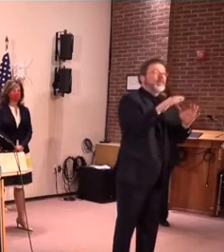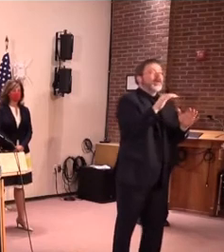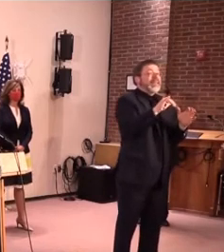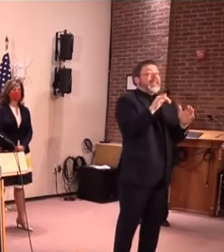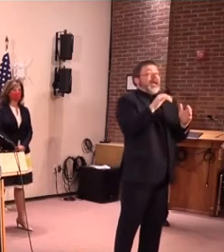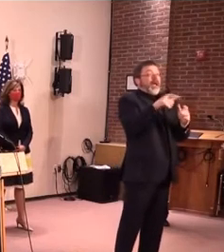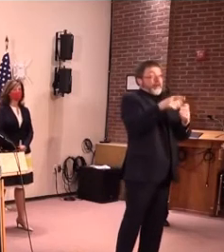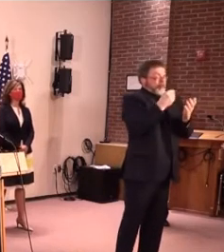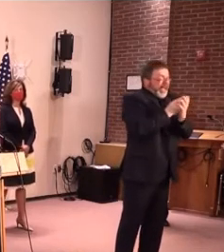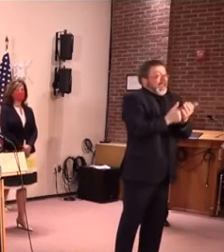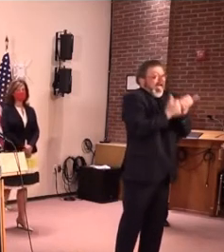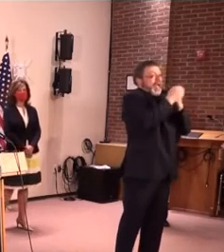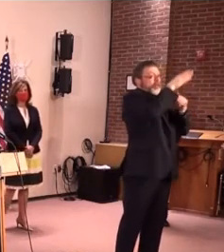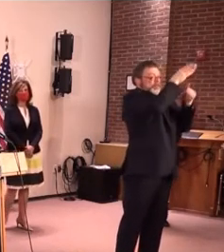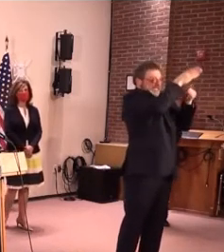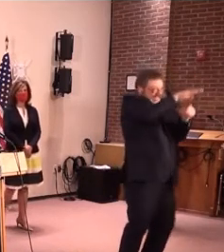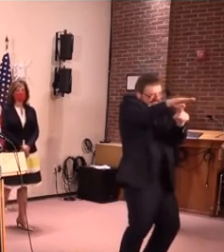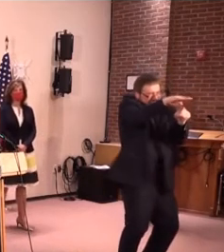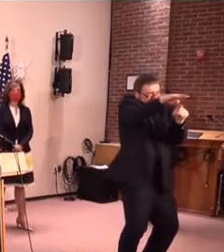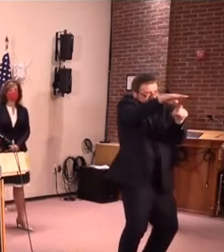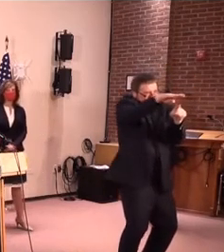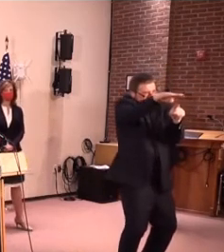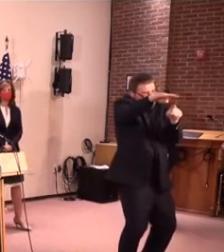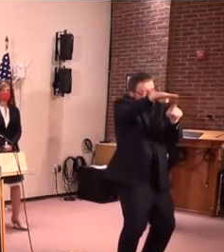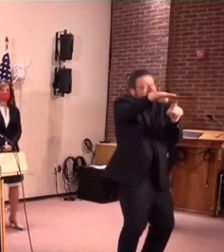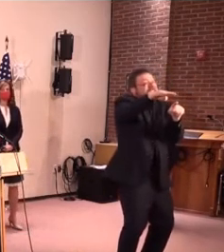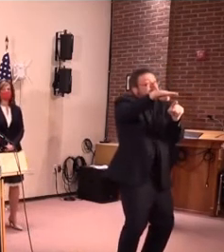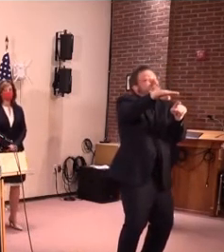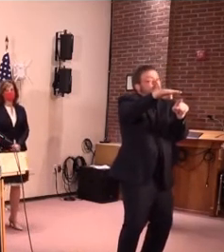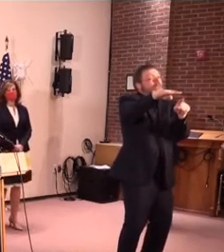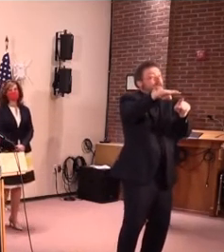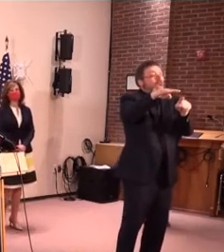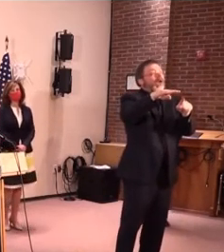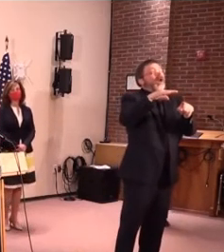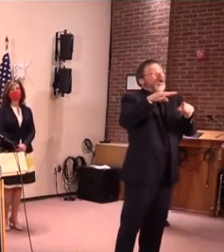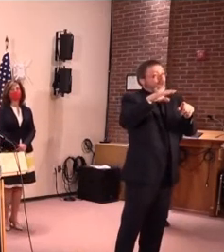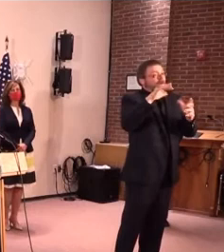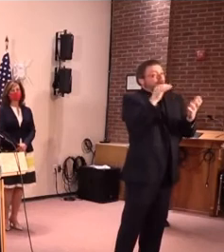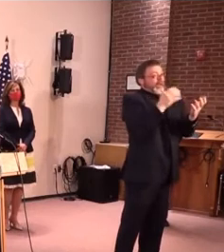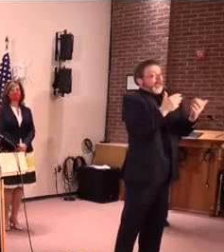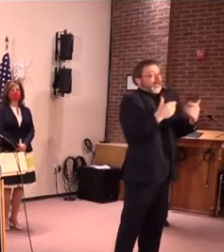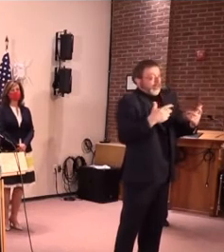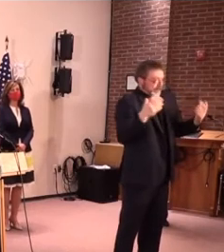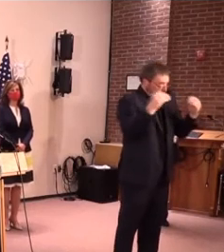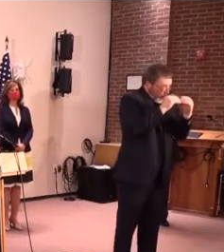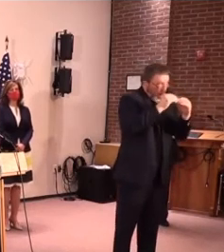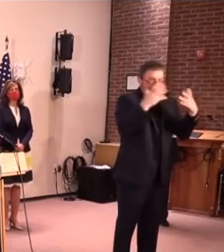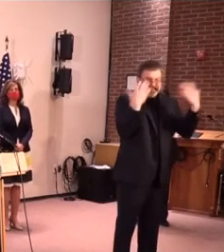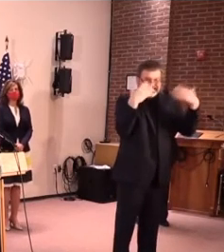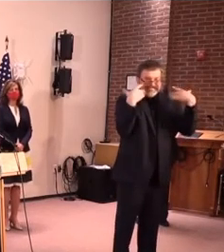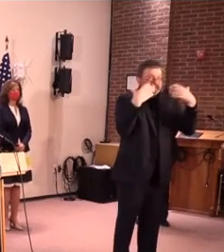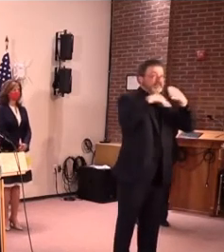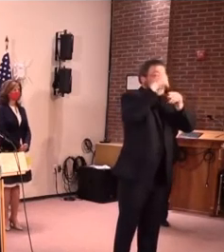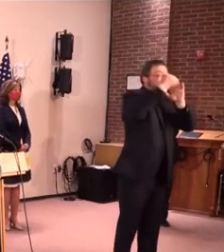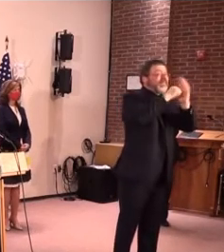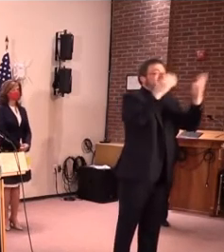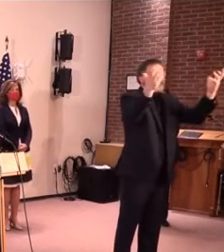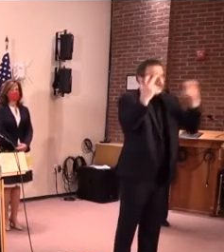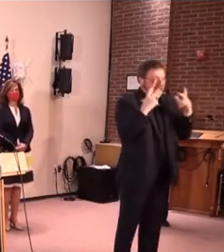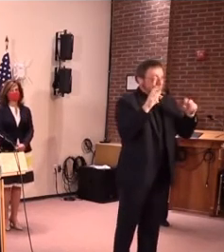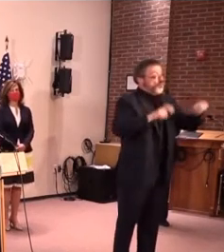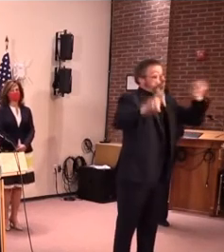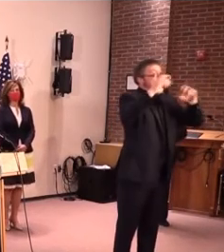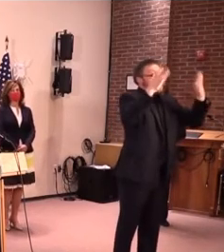we work our way out of this and we do open up the economy and we have more visitors to the state, because we hope in the not too